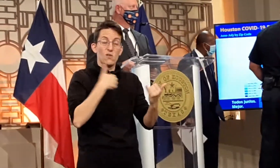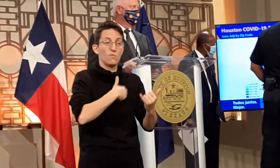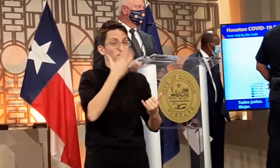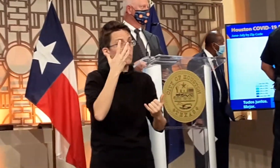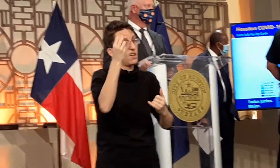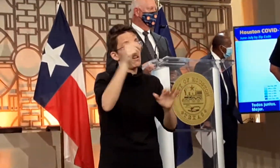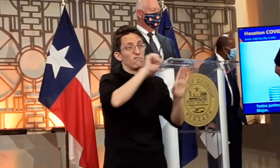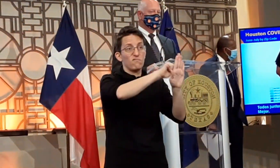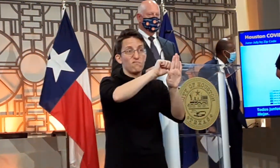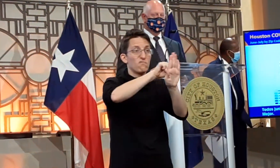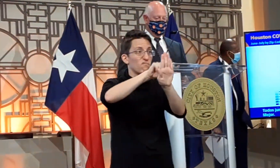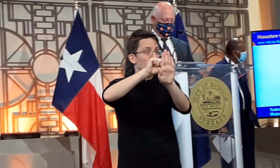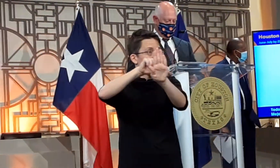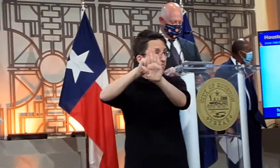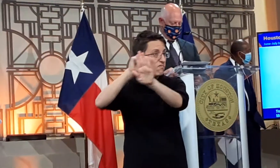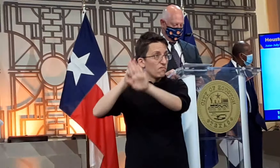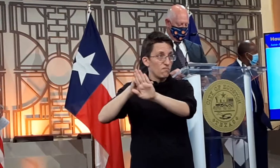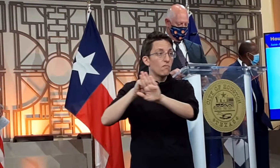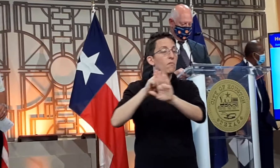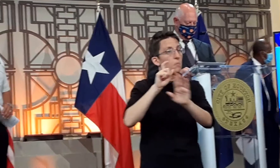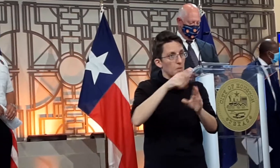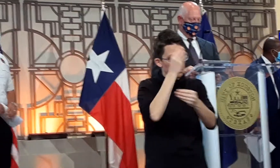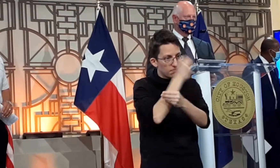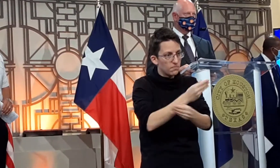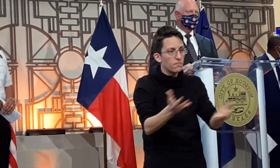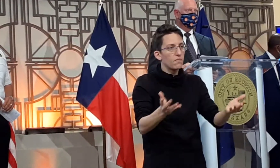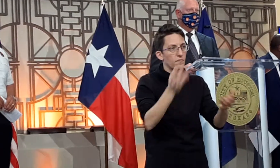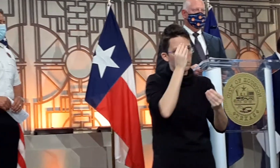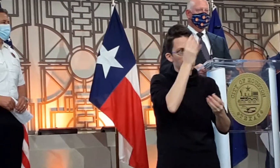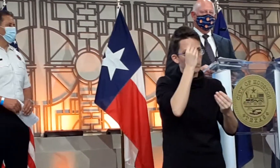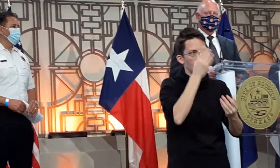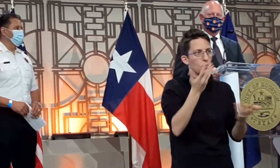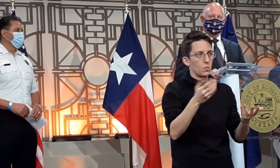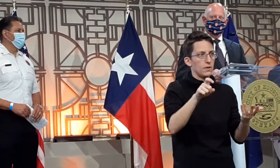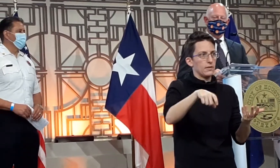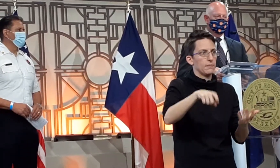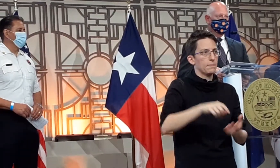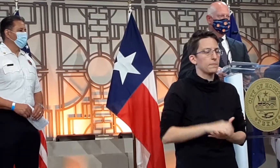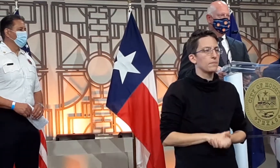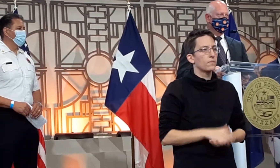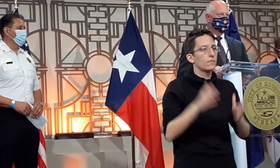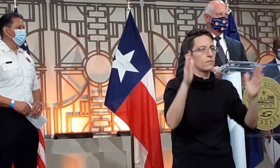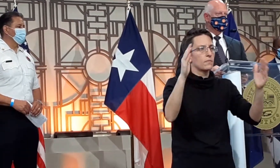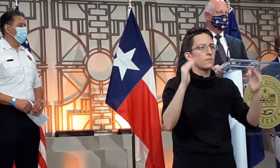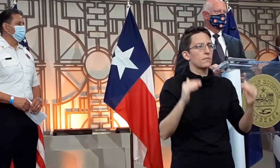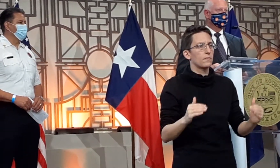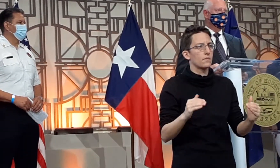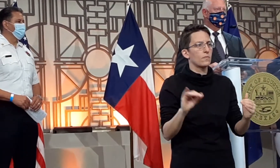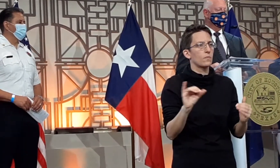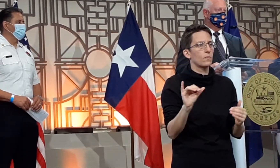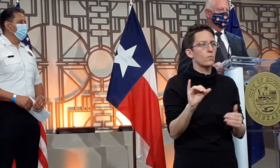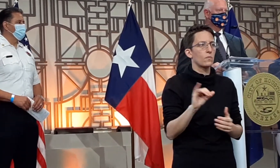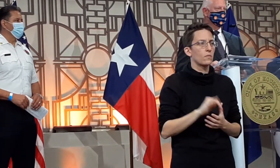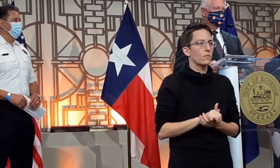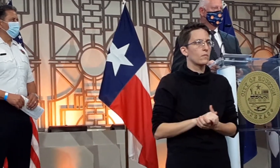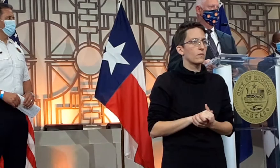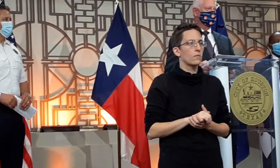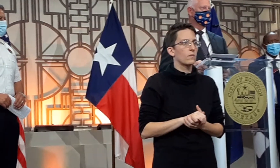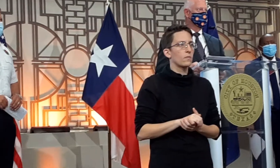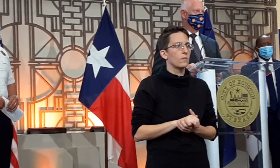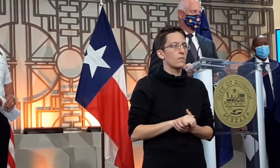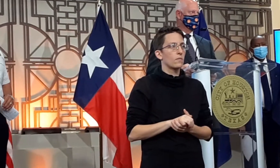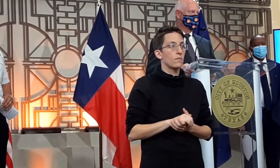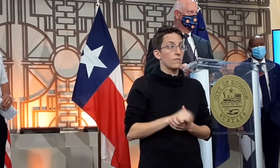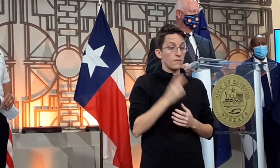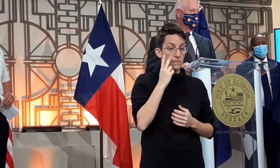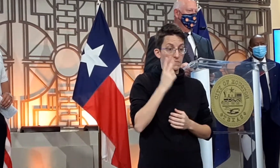door in neighborhoods to make sure people get the information that they need. And the next thing I want to point out is when we get tests that come back